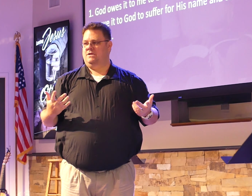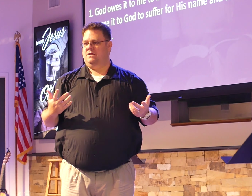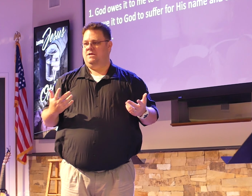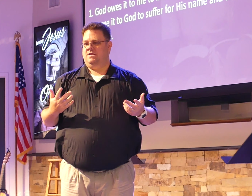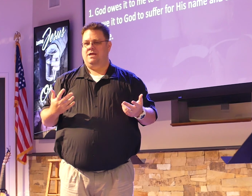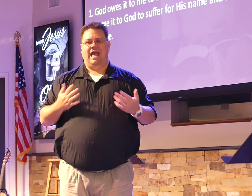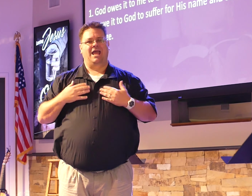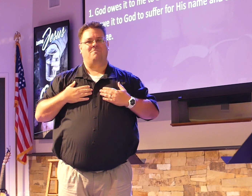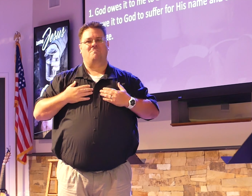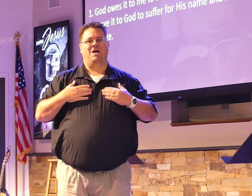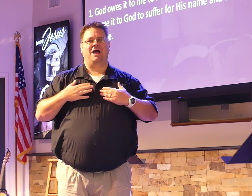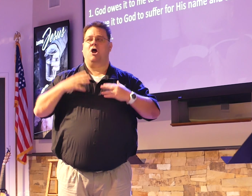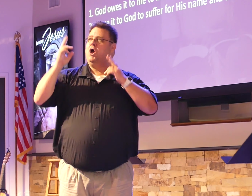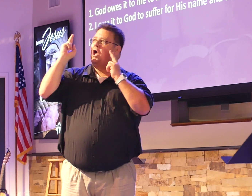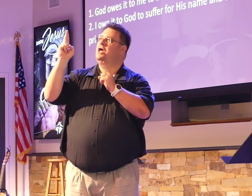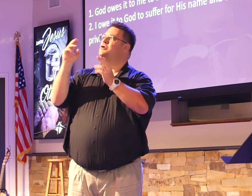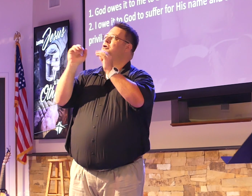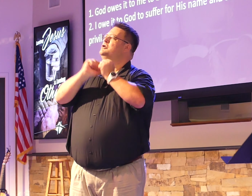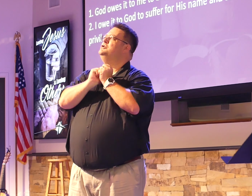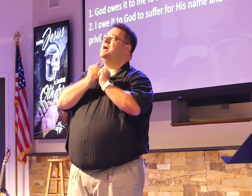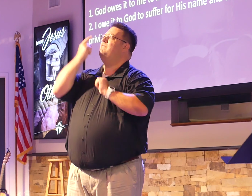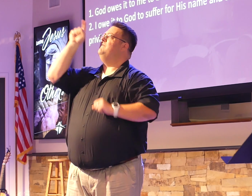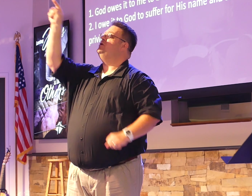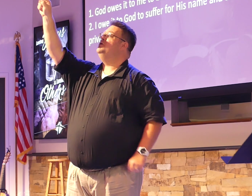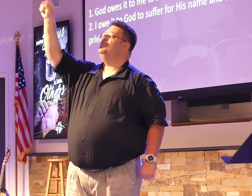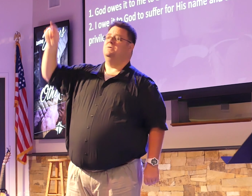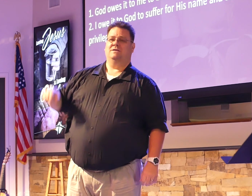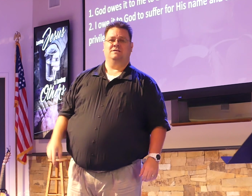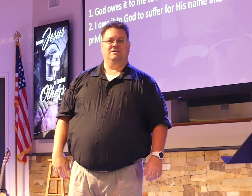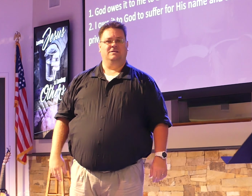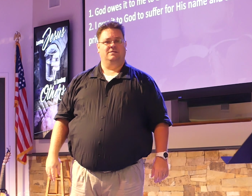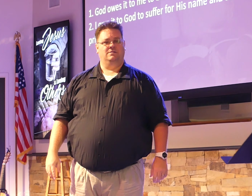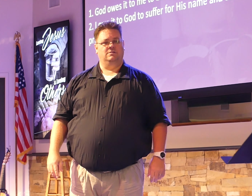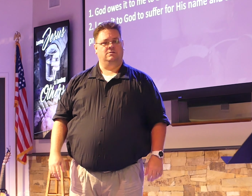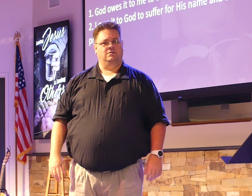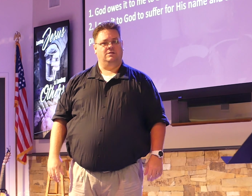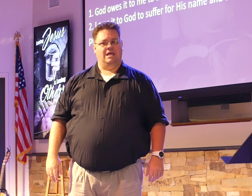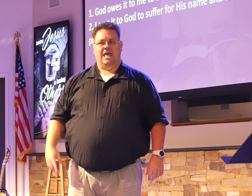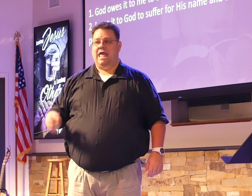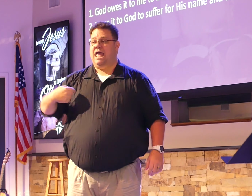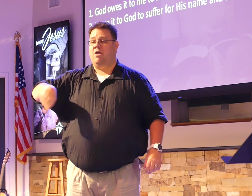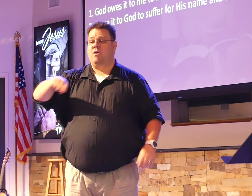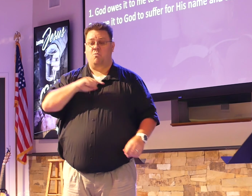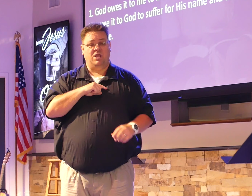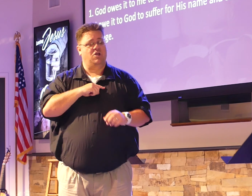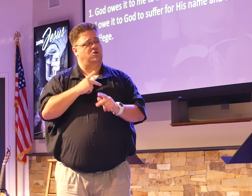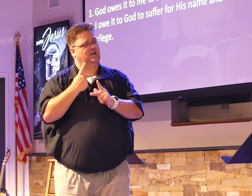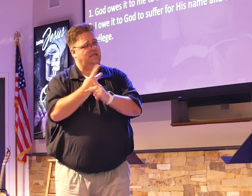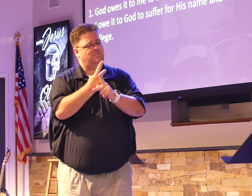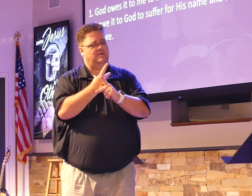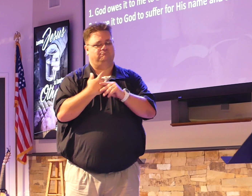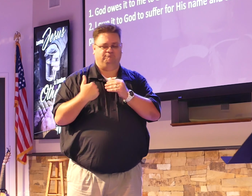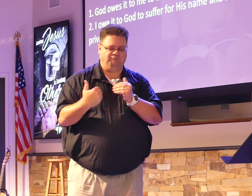it's our privilege to suffer for Jesus' name. And we're going to keep on keeping on.